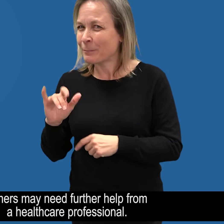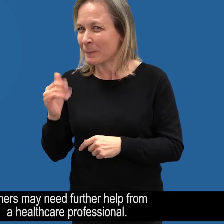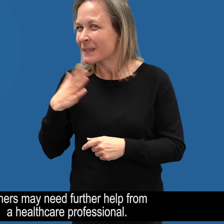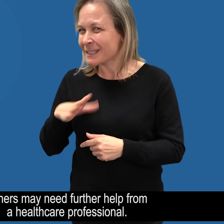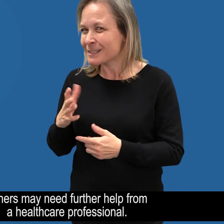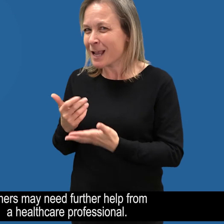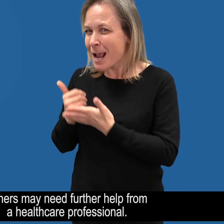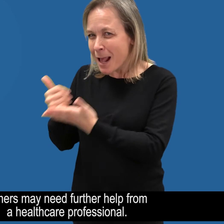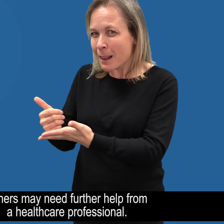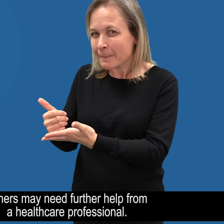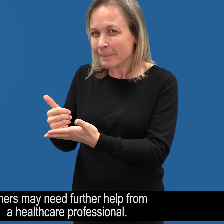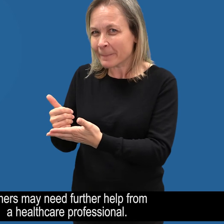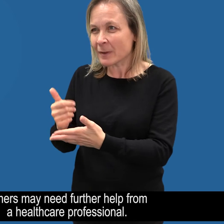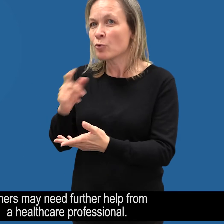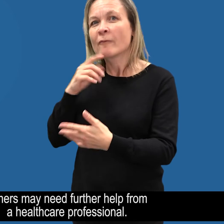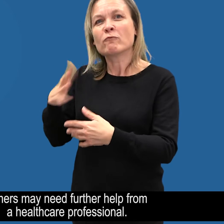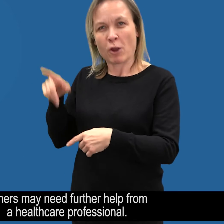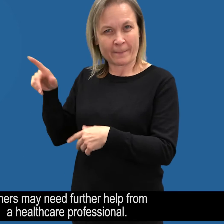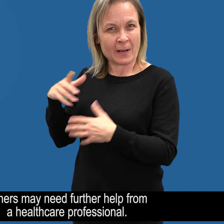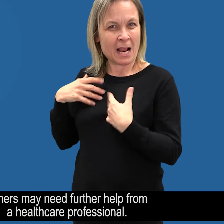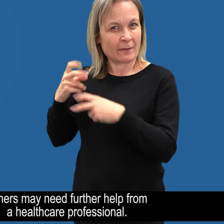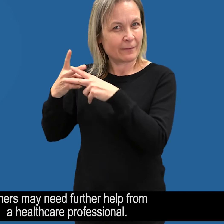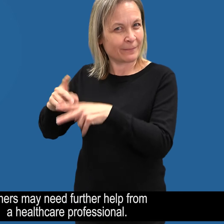Others may need further help from a healthcare professional.